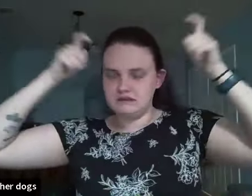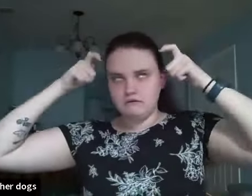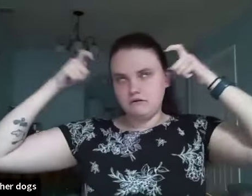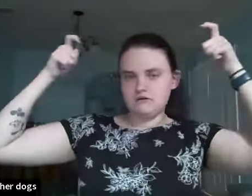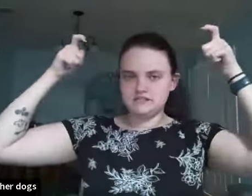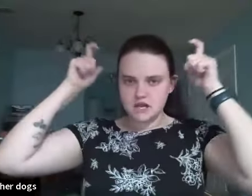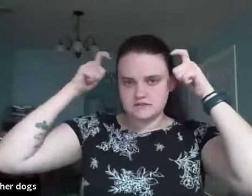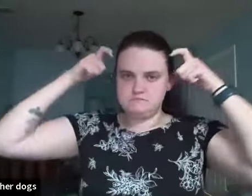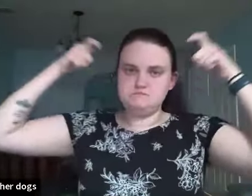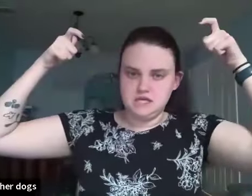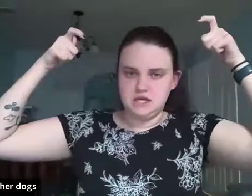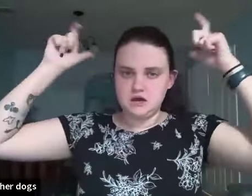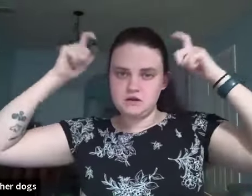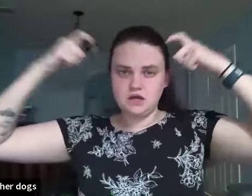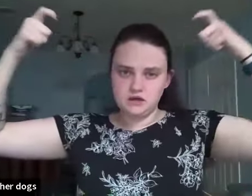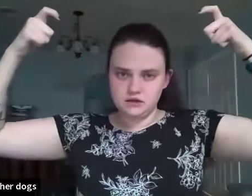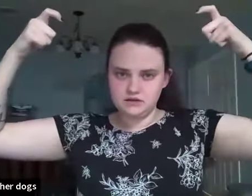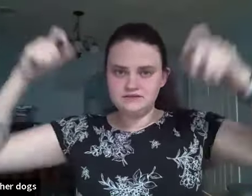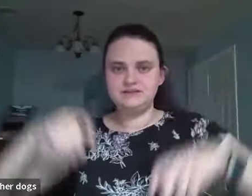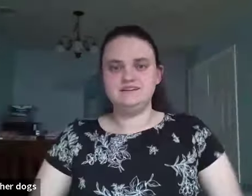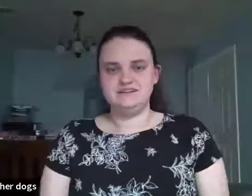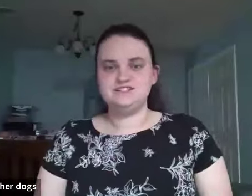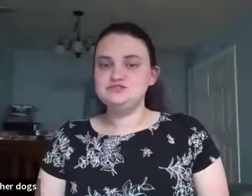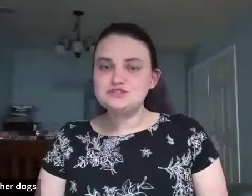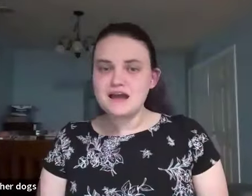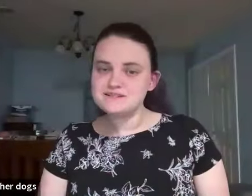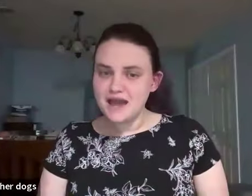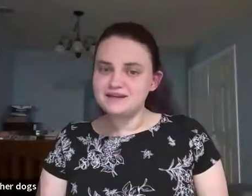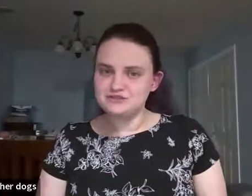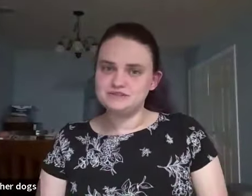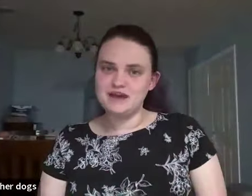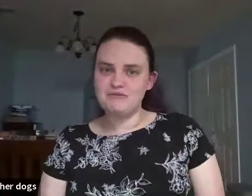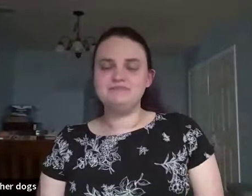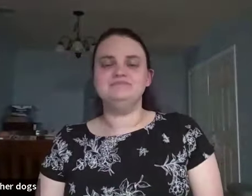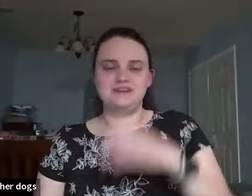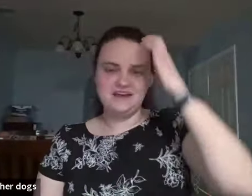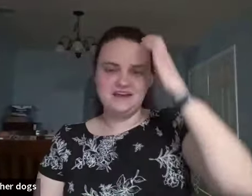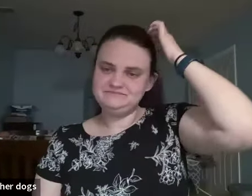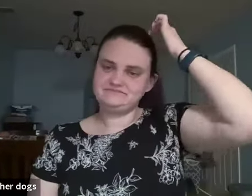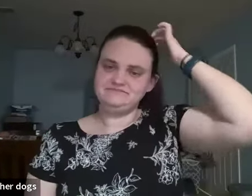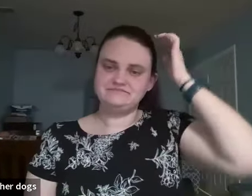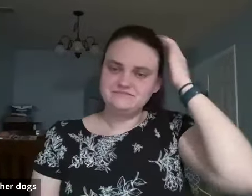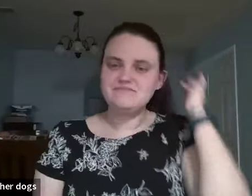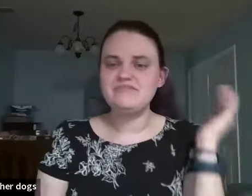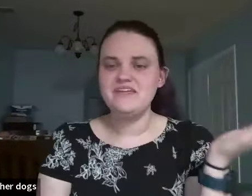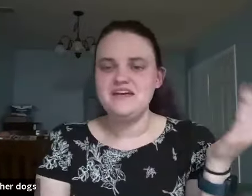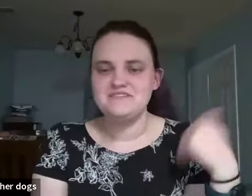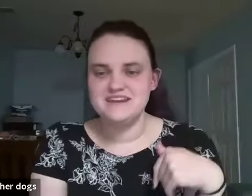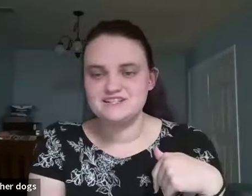like this big ego. So you do have some attitude with that one, okay? The next